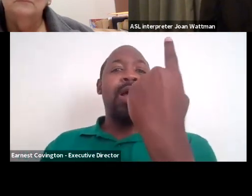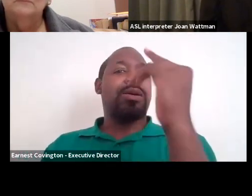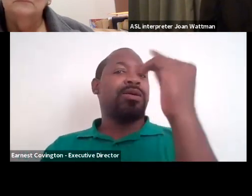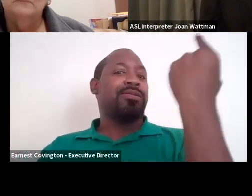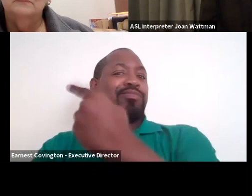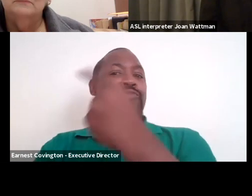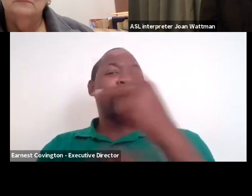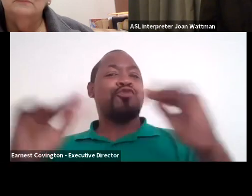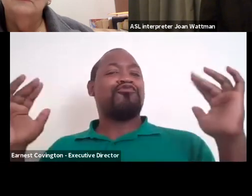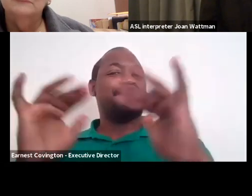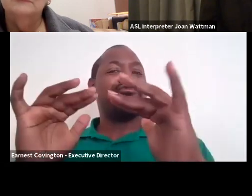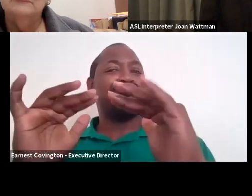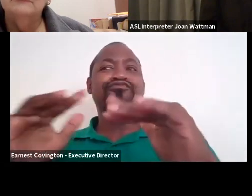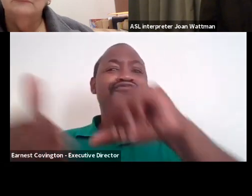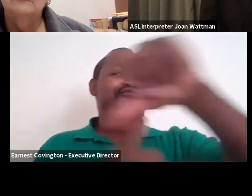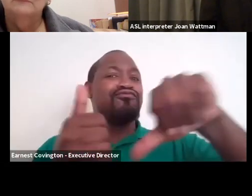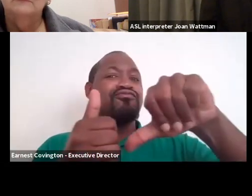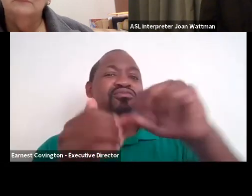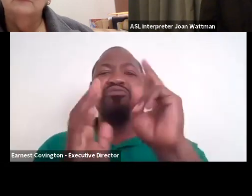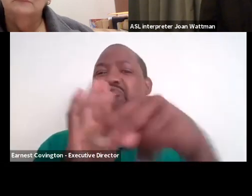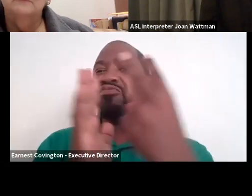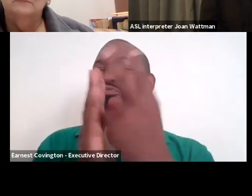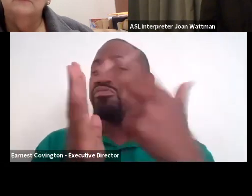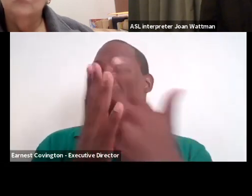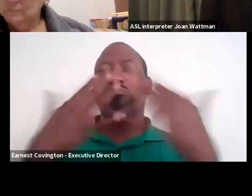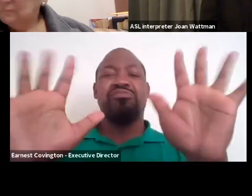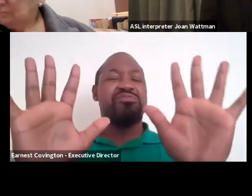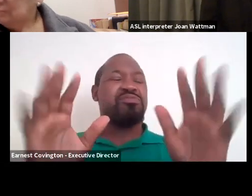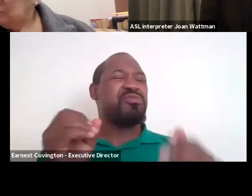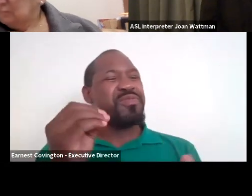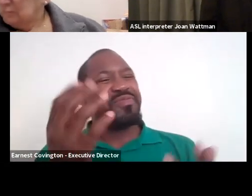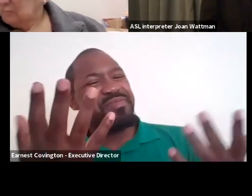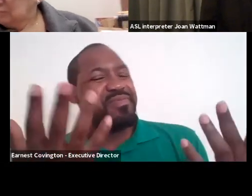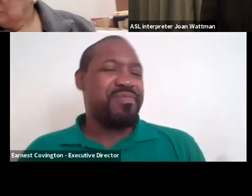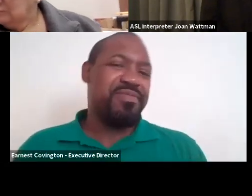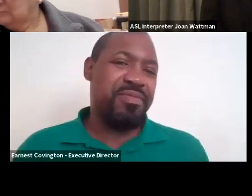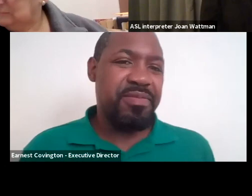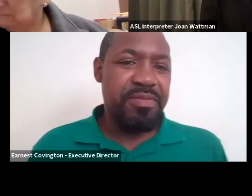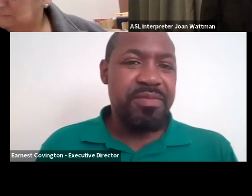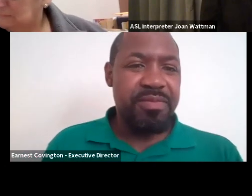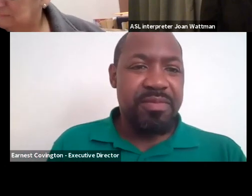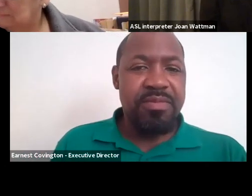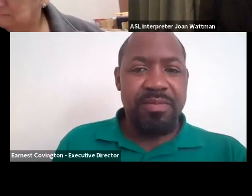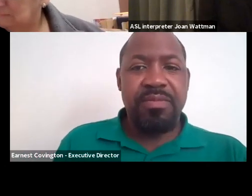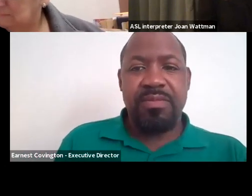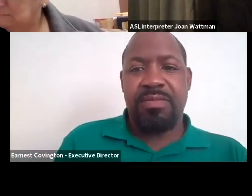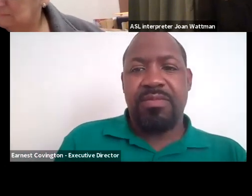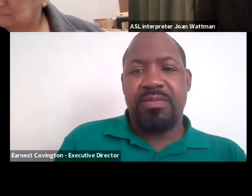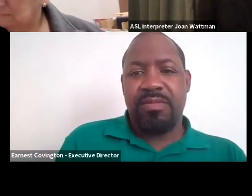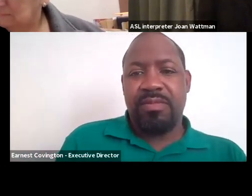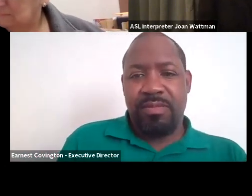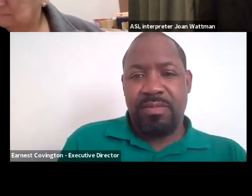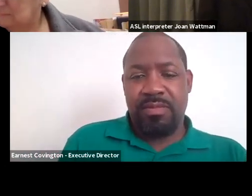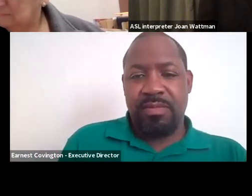You know, where we have like one day where we come together socially for a short time face to face, but the rest of it is